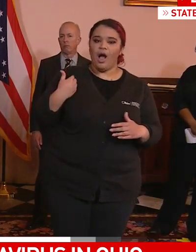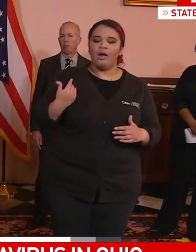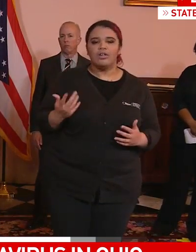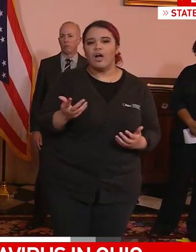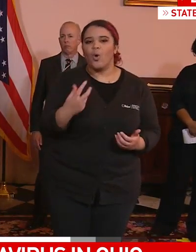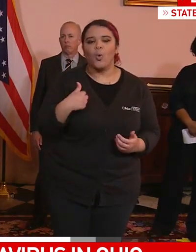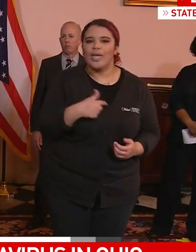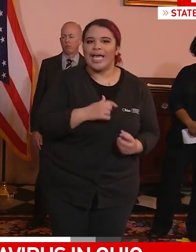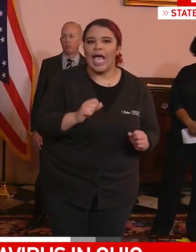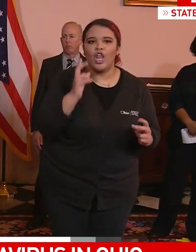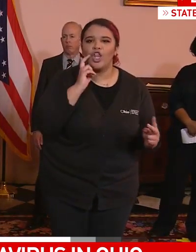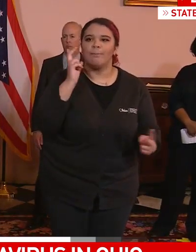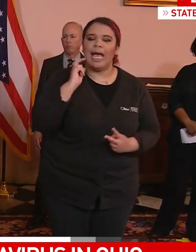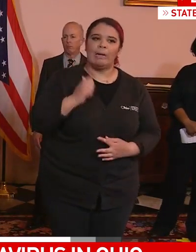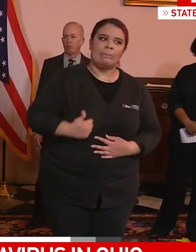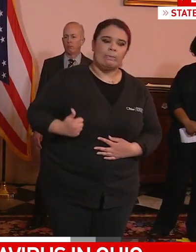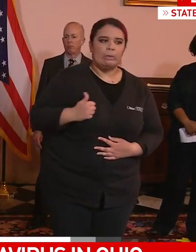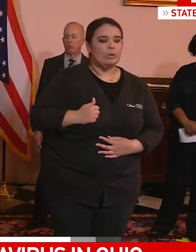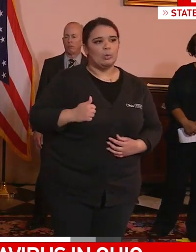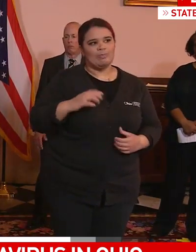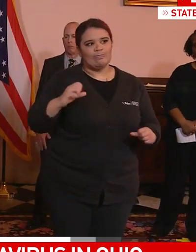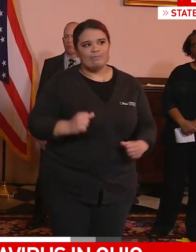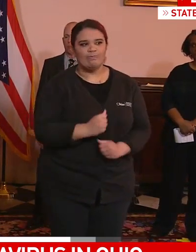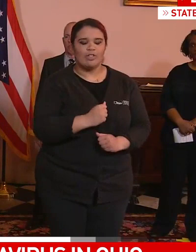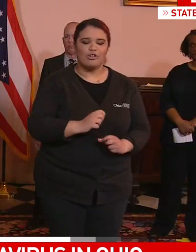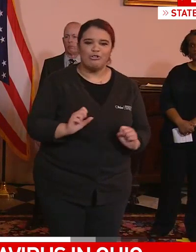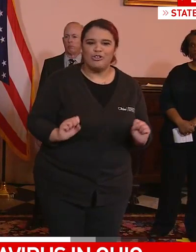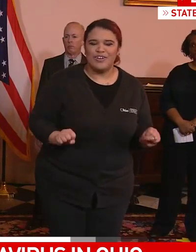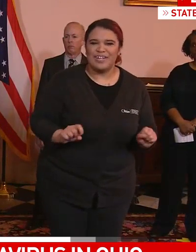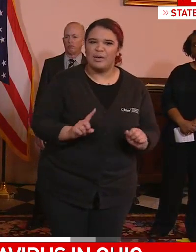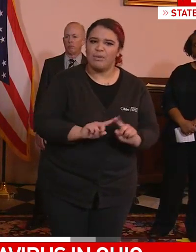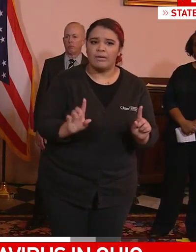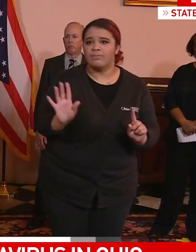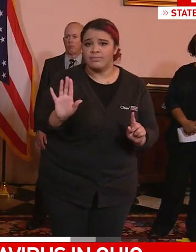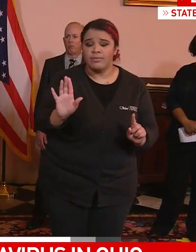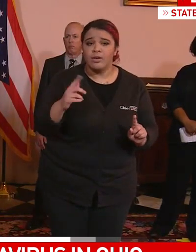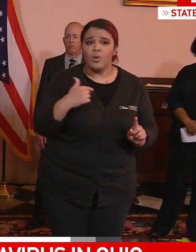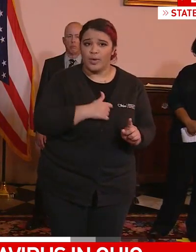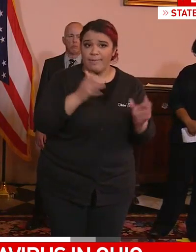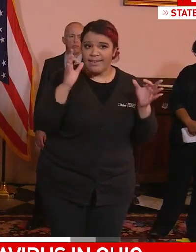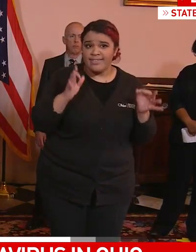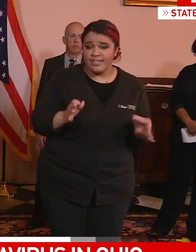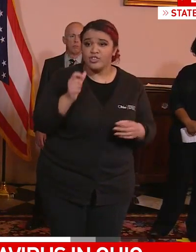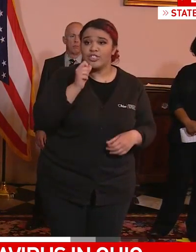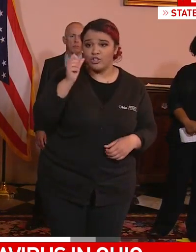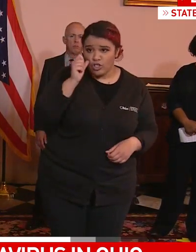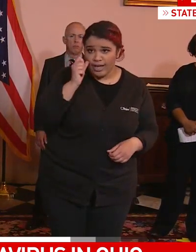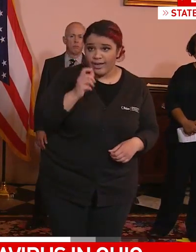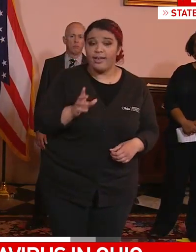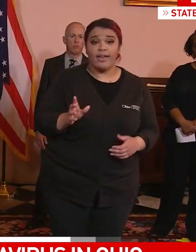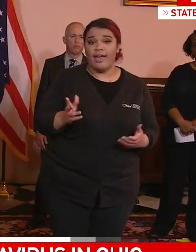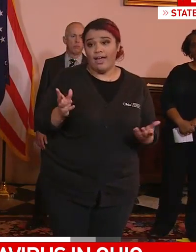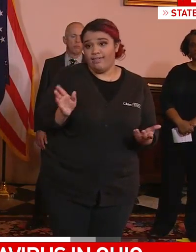But that's when we made that decision, and that's where we are today.